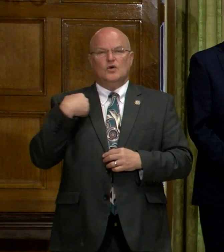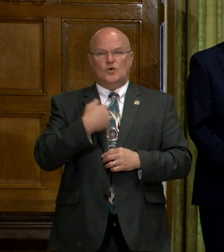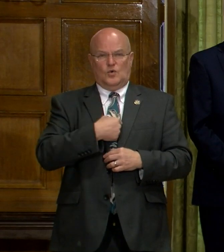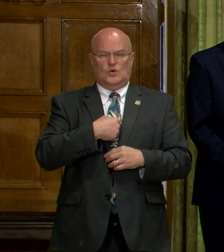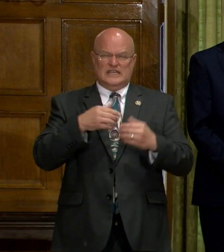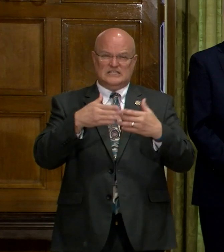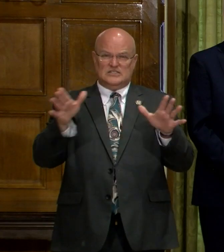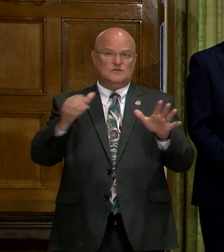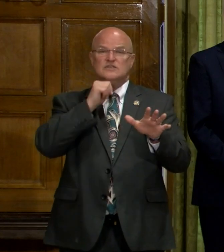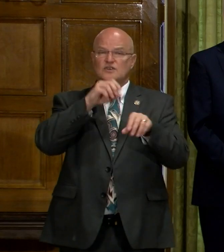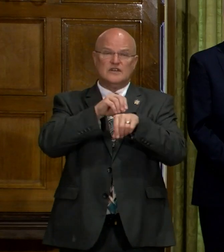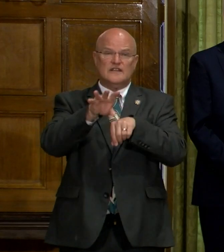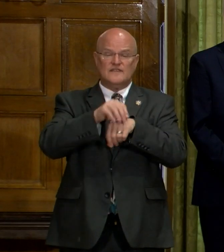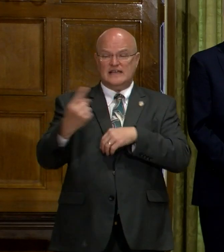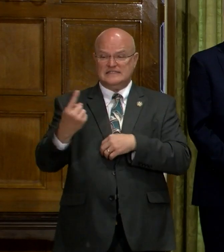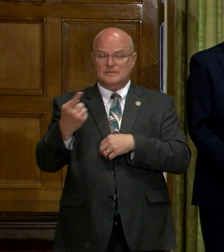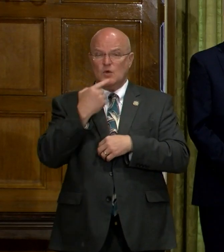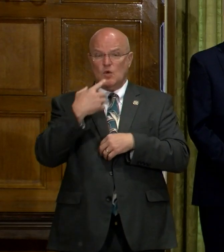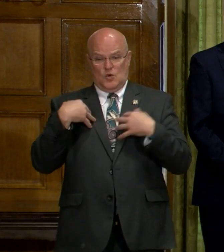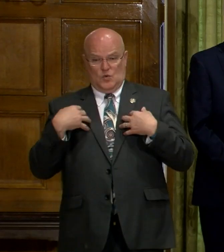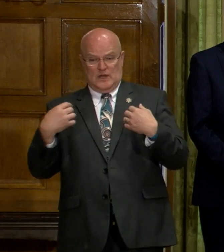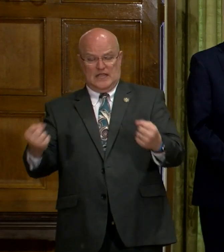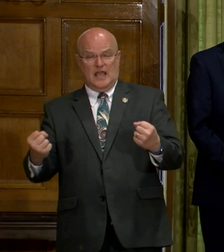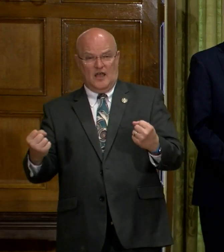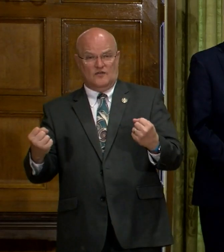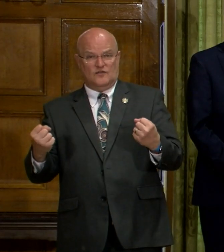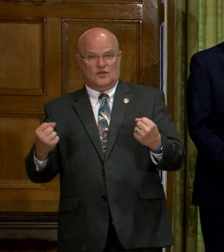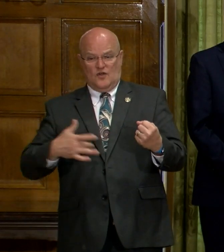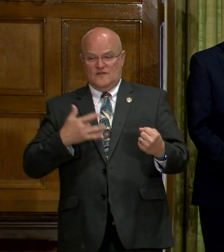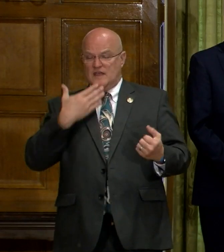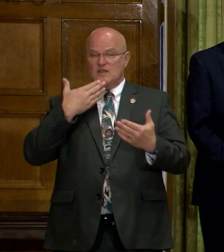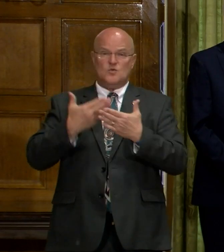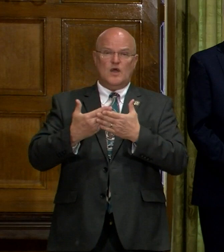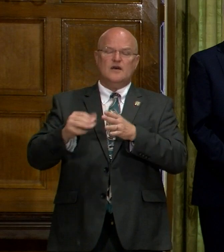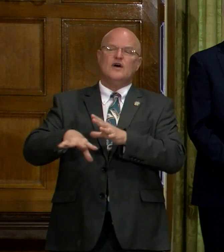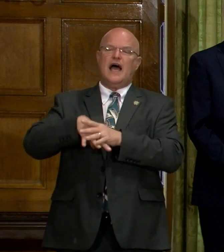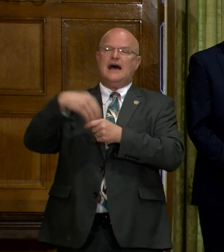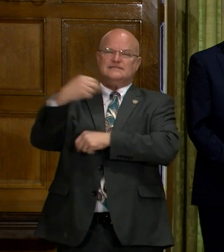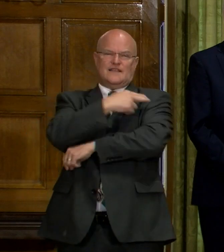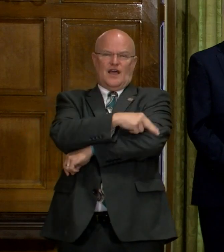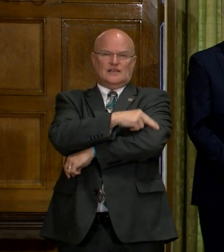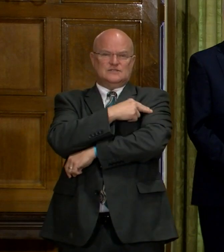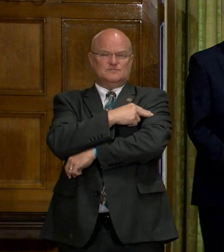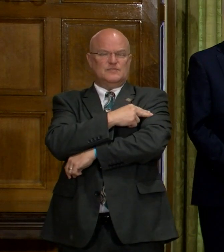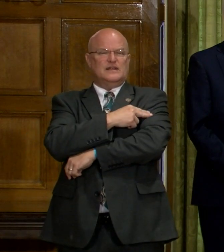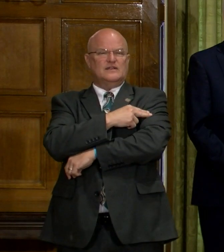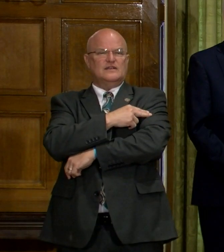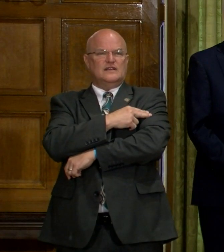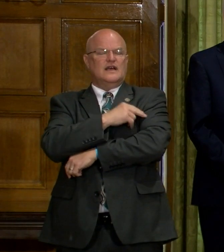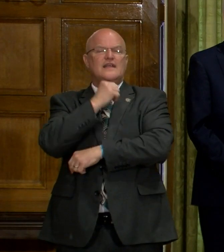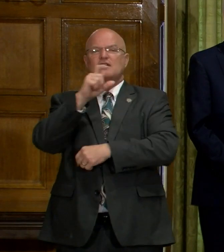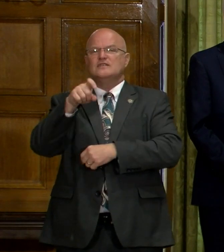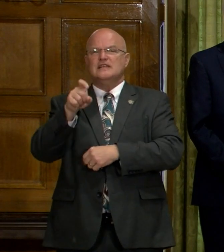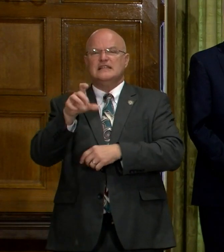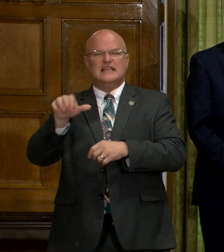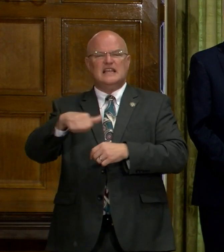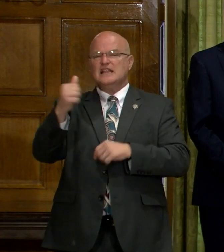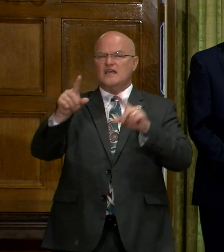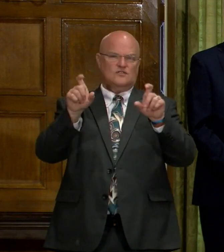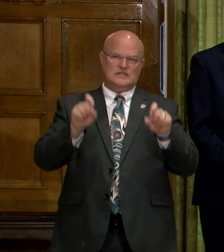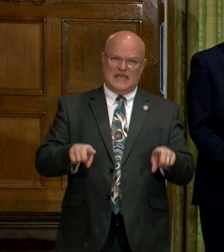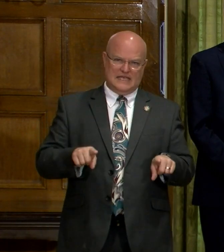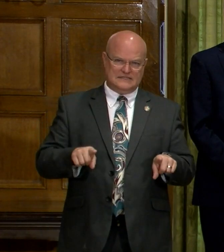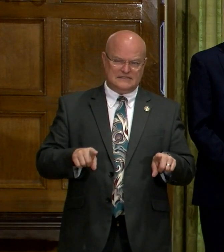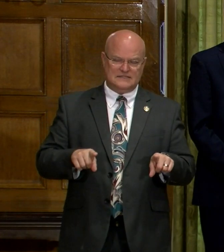We generally don't advise someone who's recovered and who's feeling well, they're outside of a hospital setting, they don't need to get another